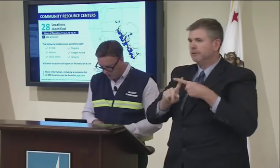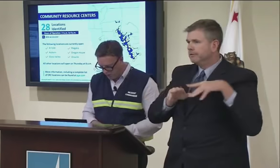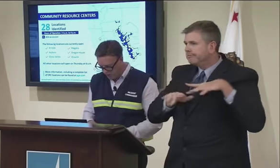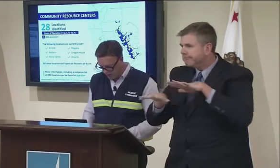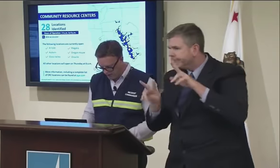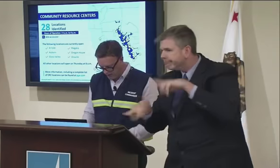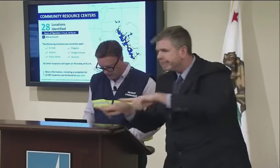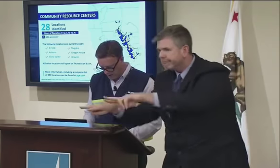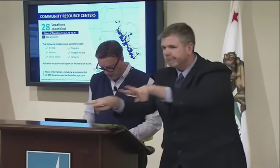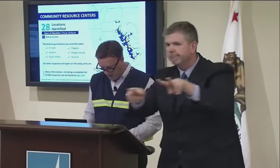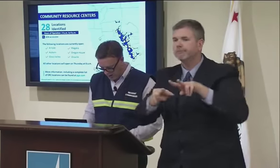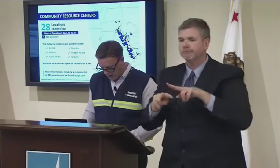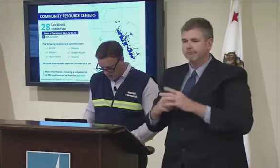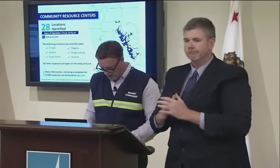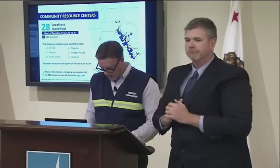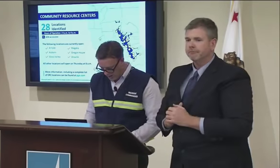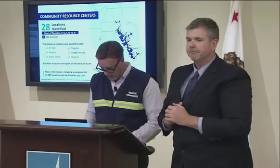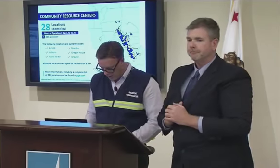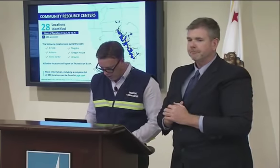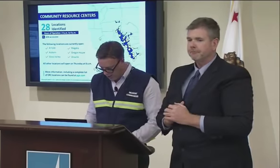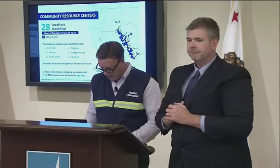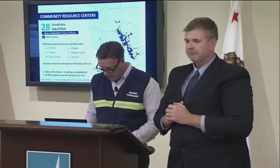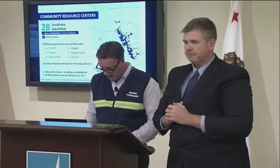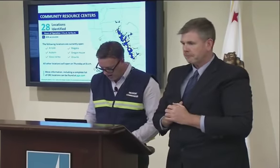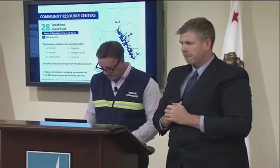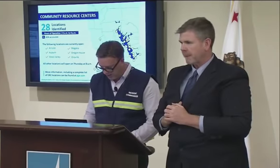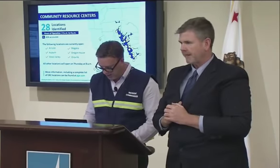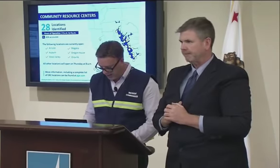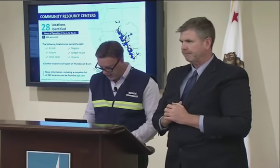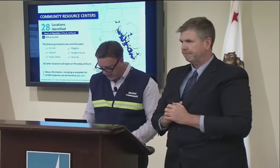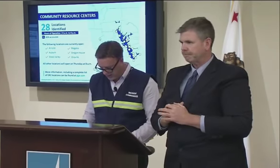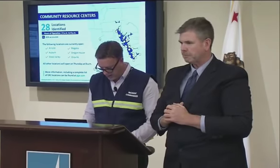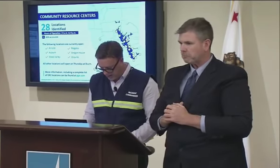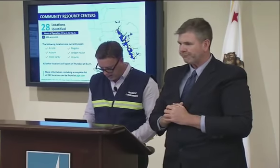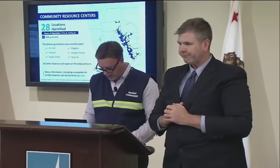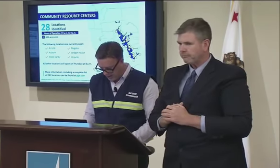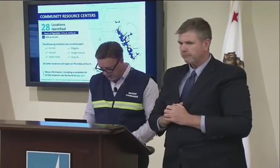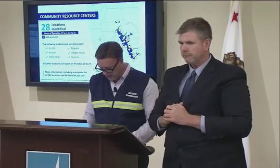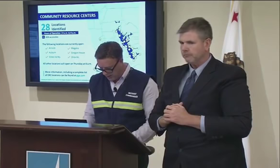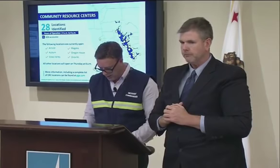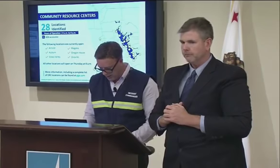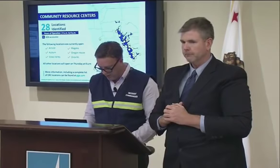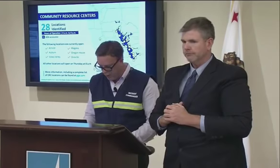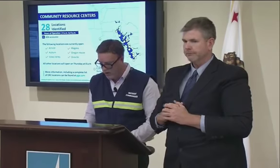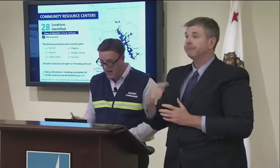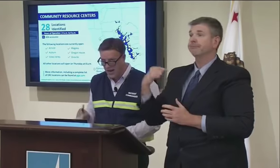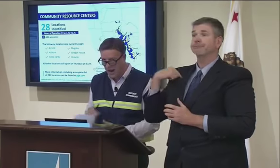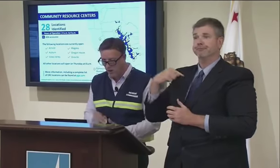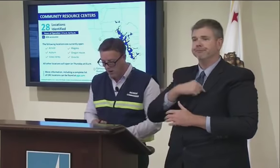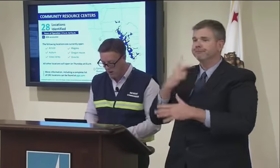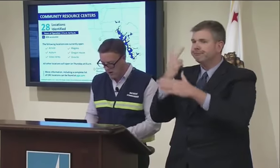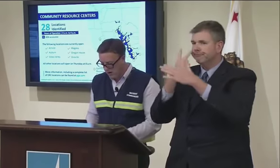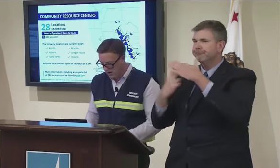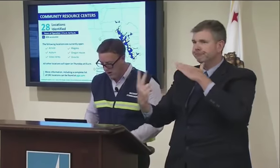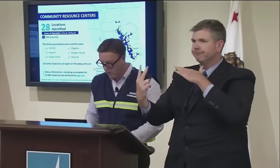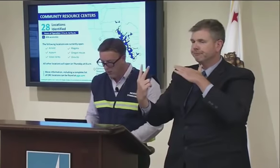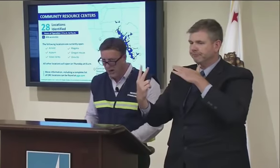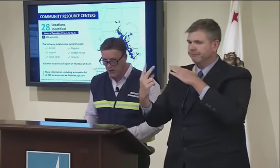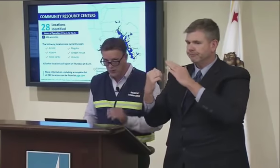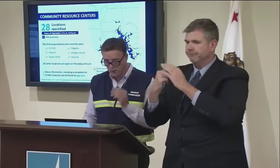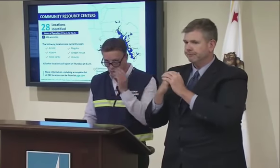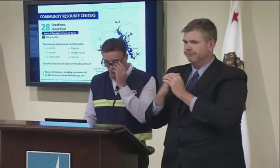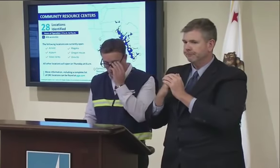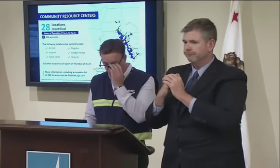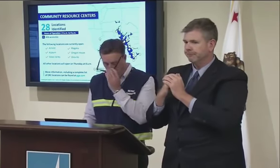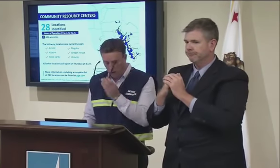to normal service. We are anticipating a 48-hour